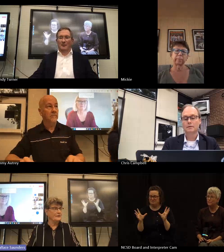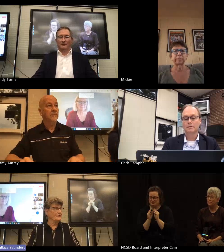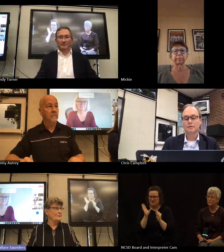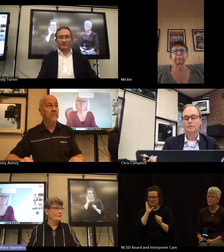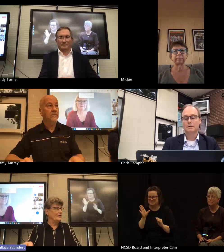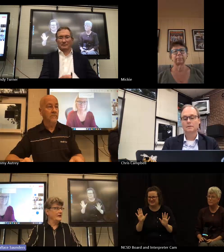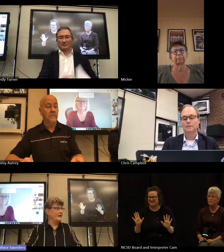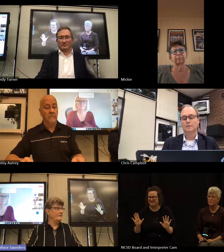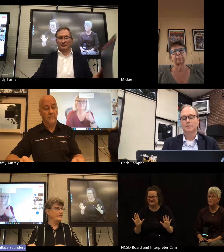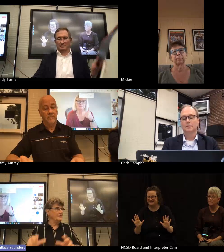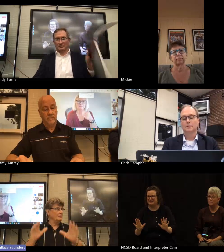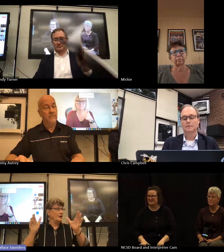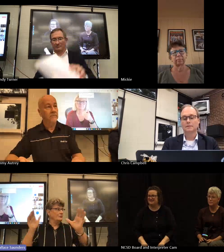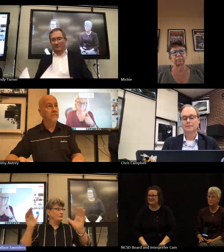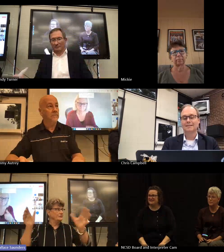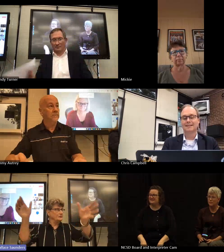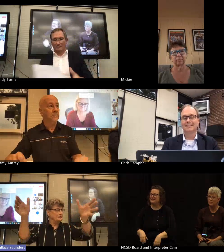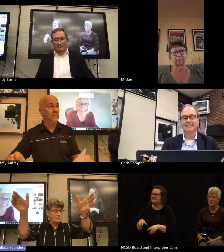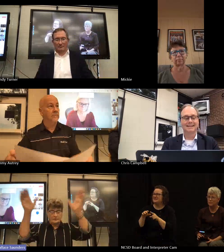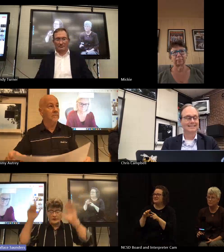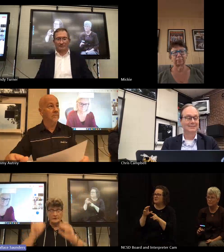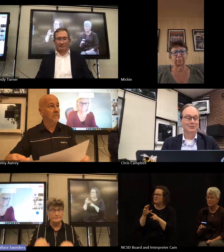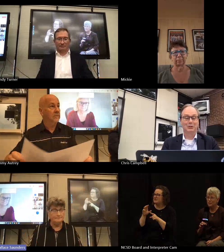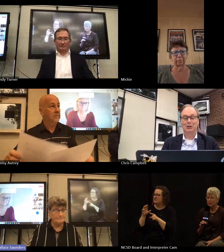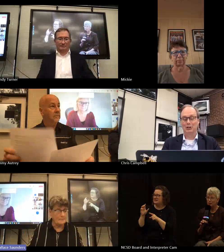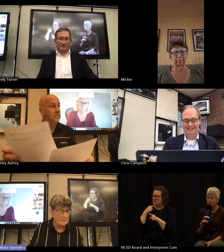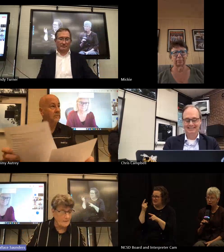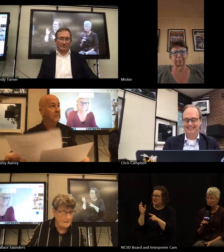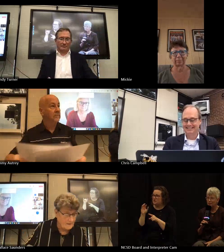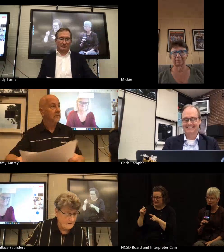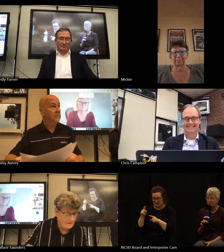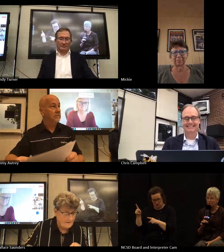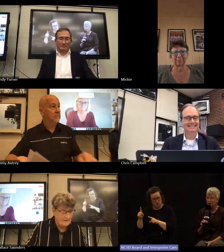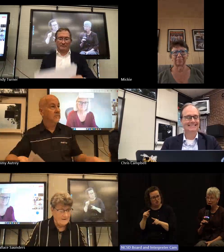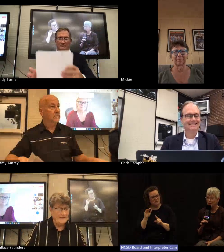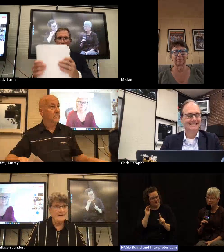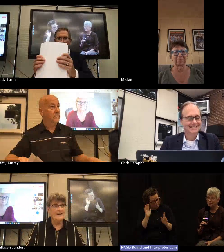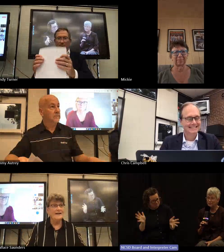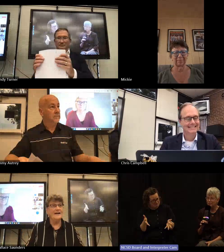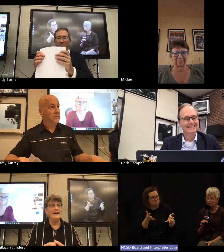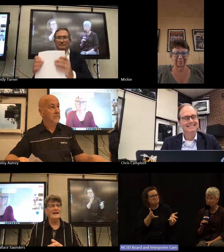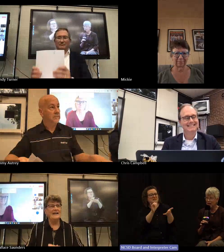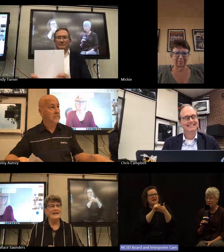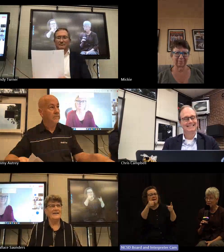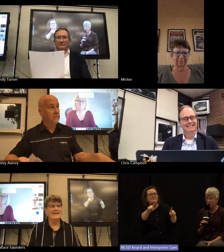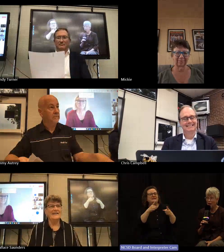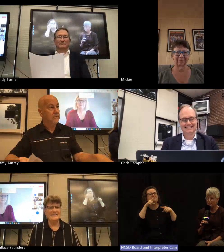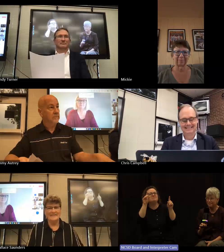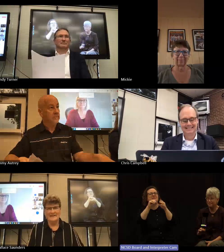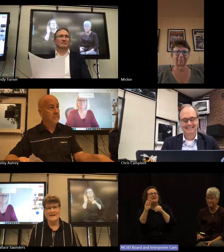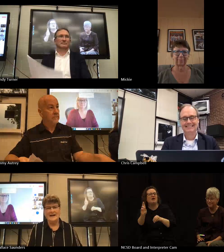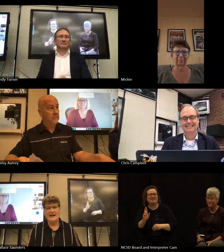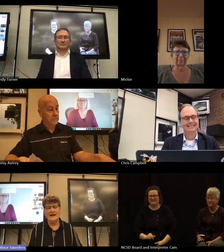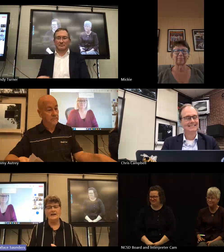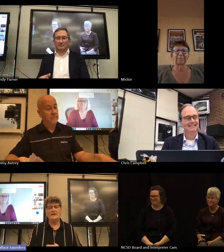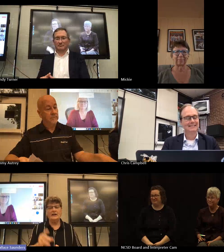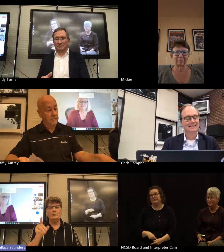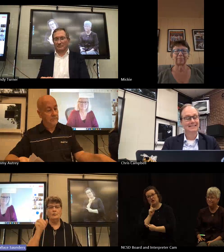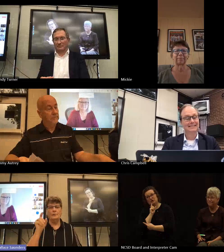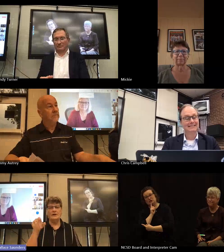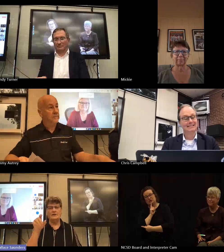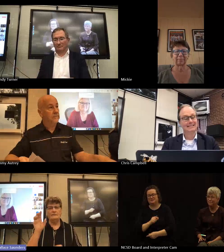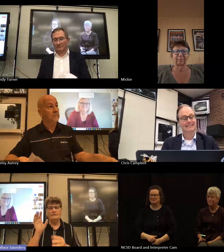Chris, whenever you want to run that caravan to Raleigh, right on. Got it. This is Tammy. Got it.